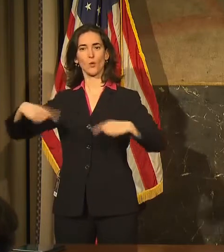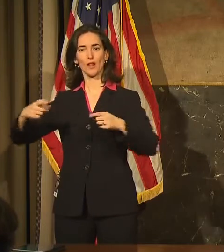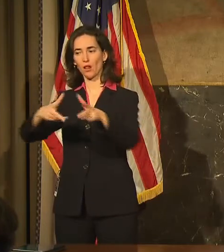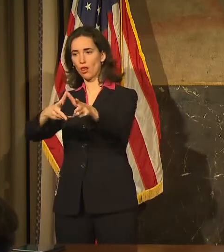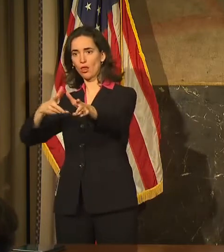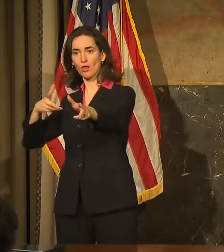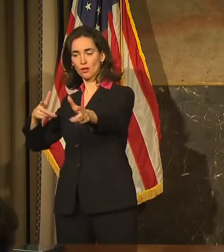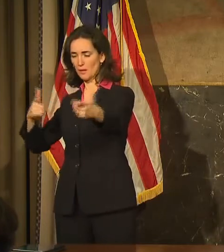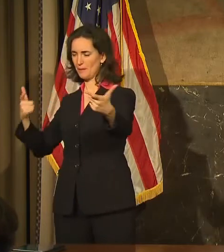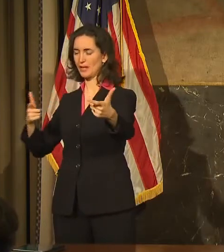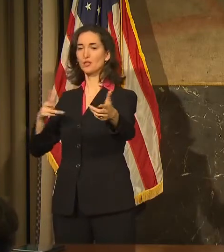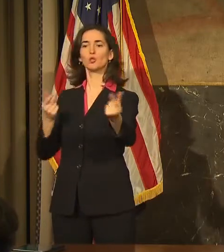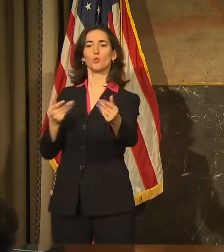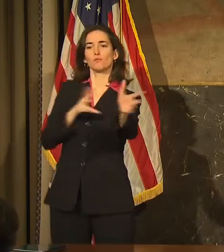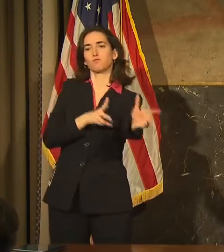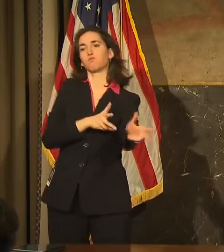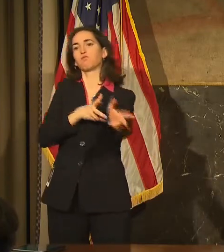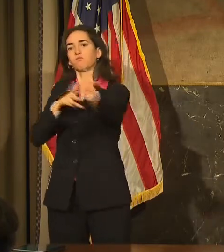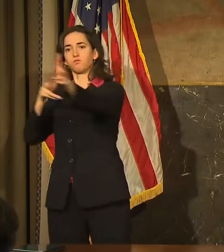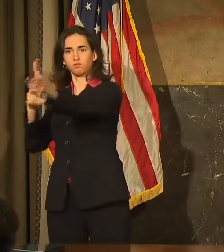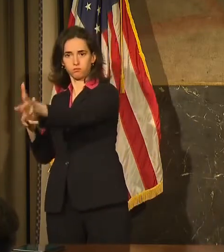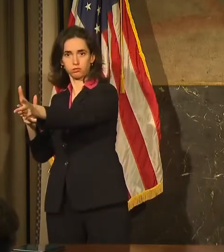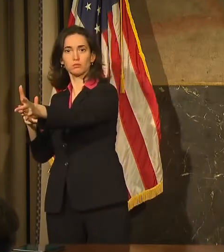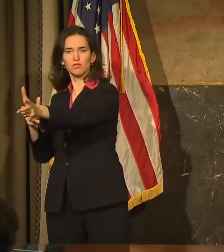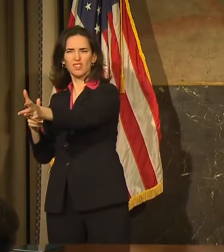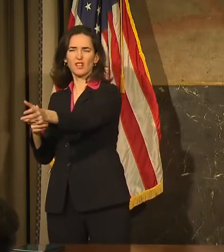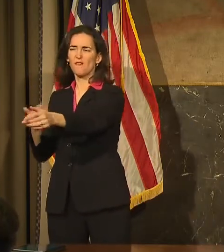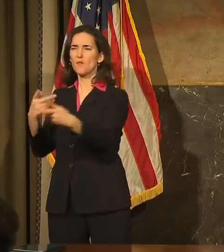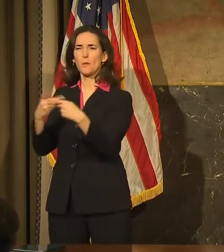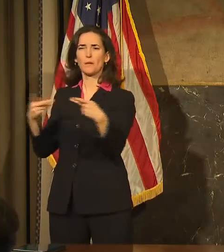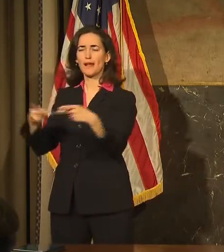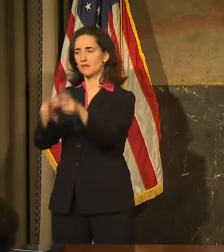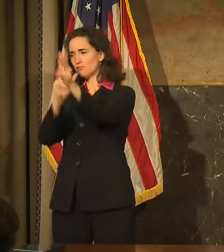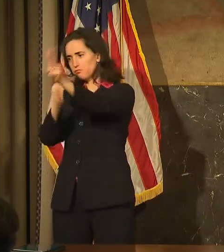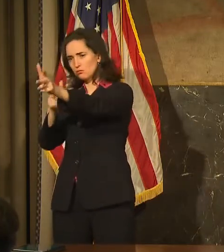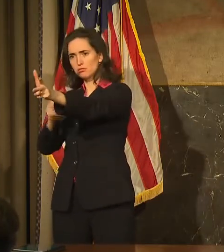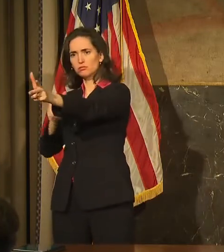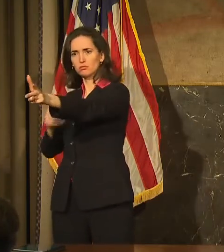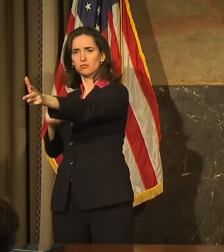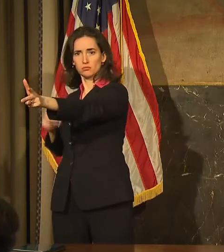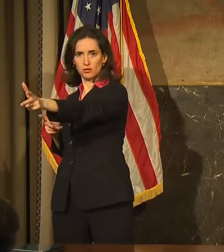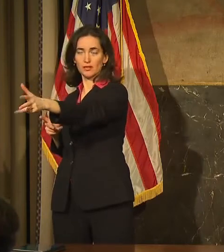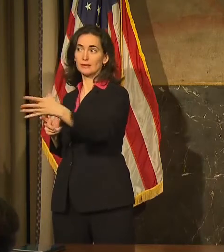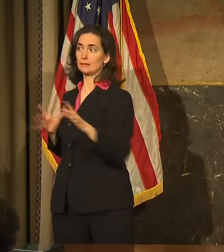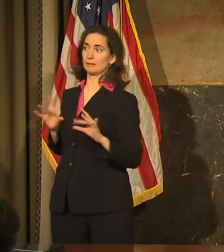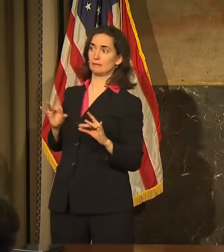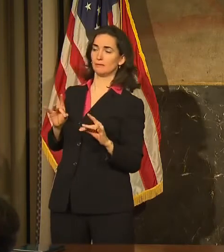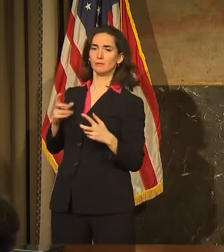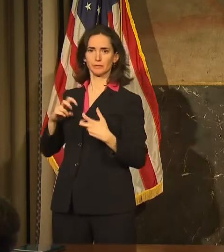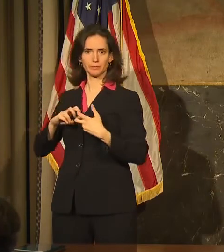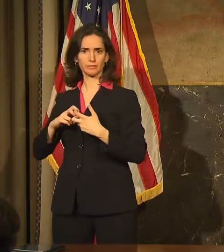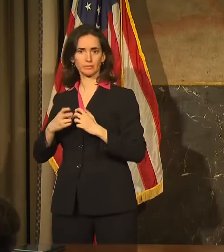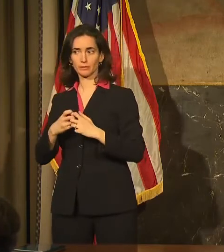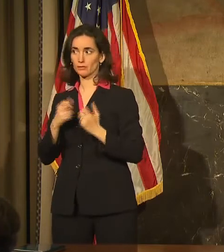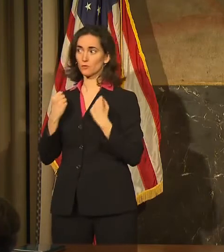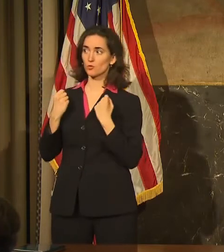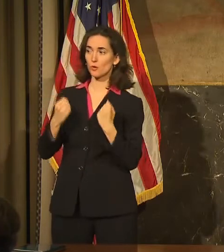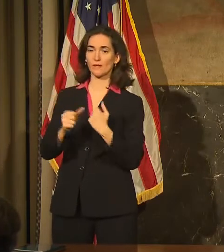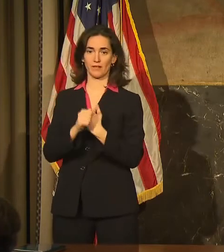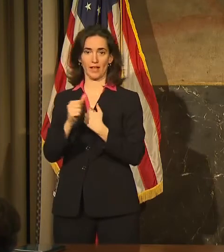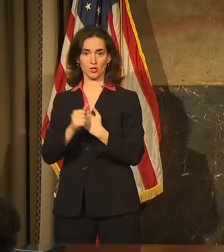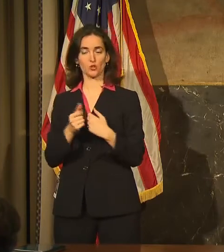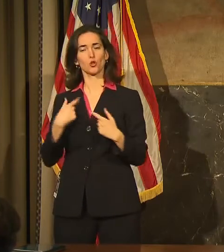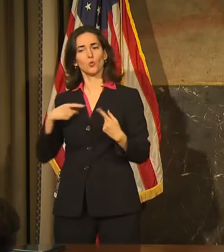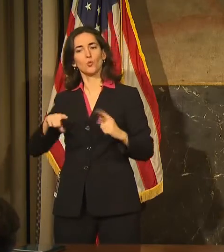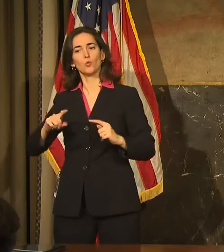stopped and on the side of the road, and in a couple cases in the roadway itself. And we're working to move